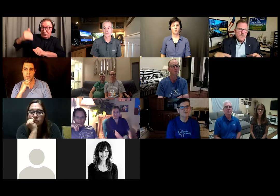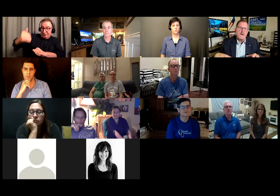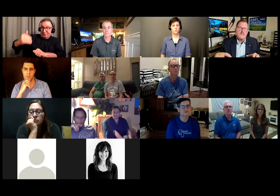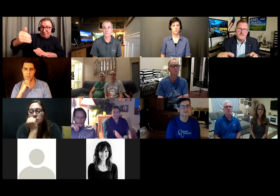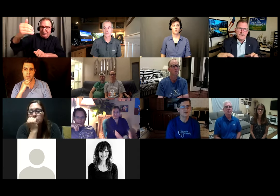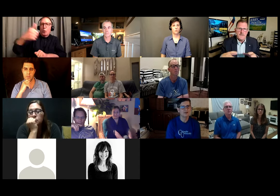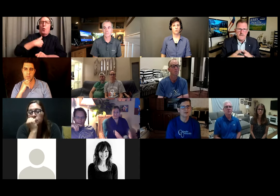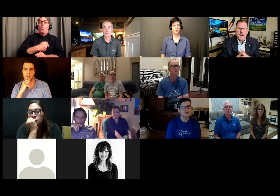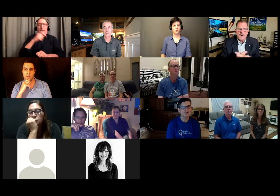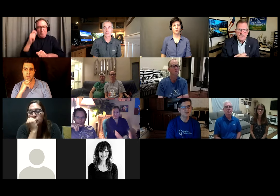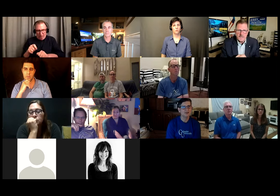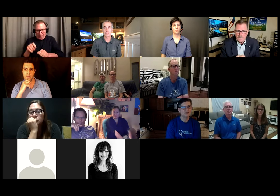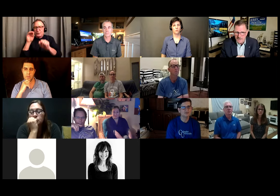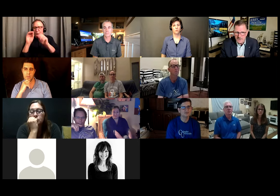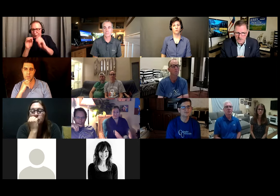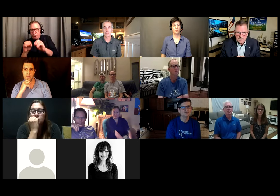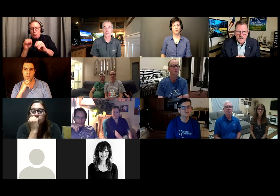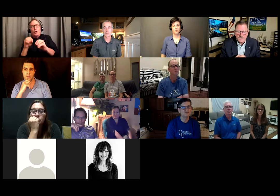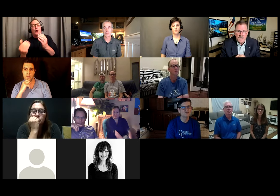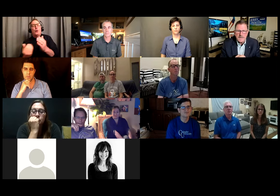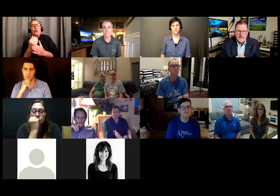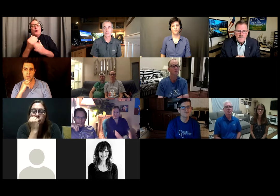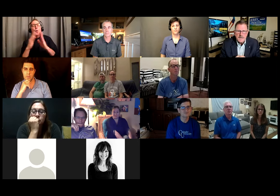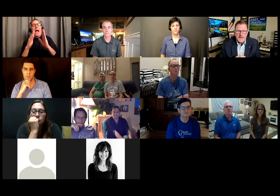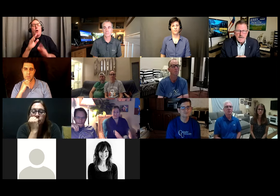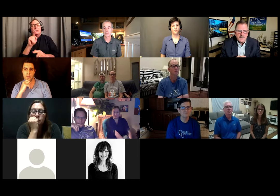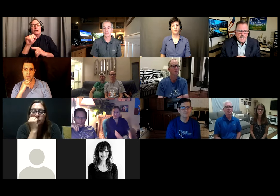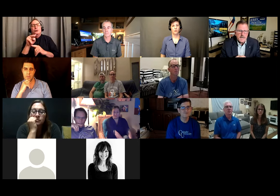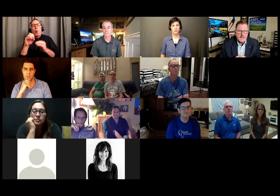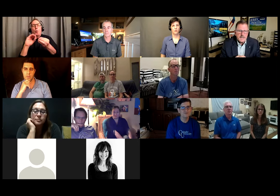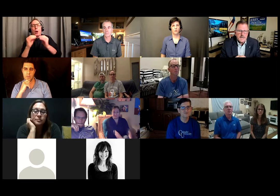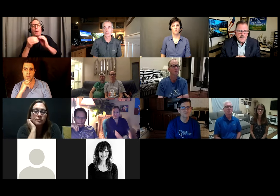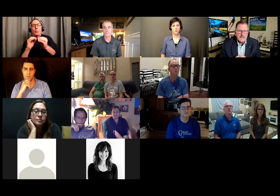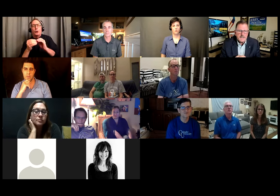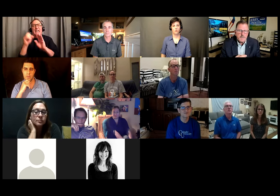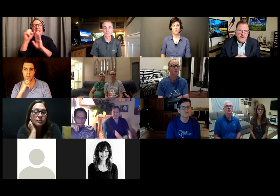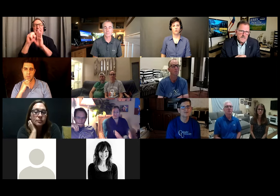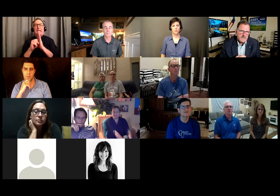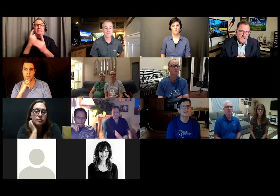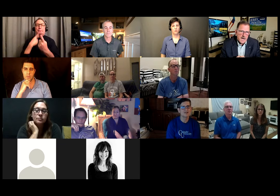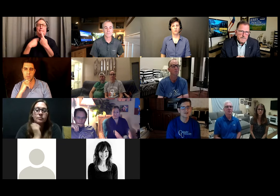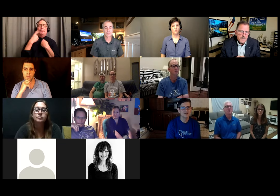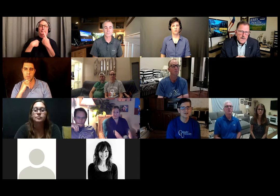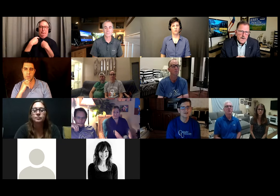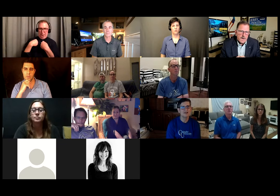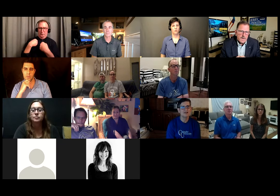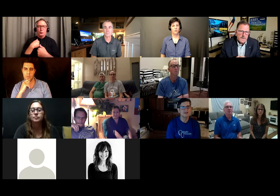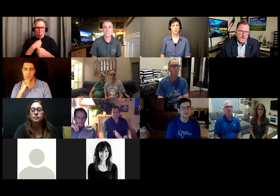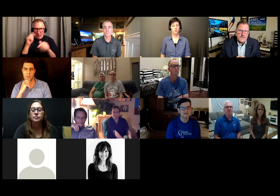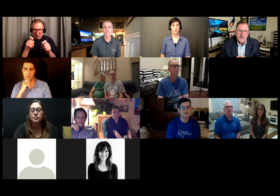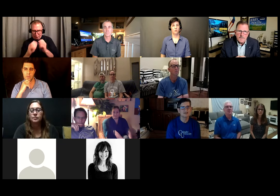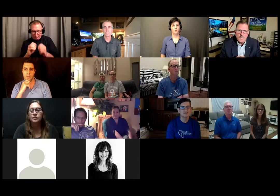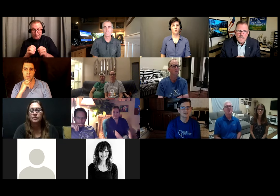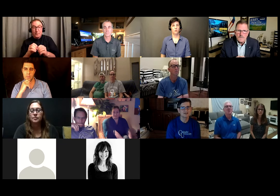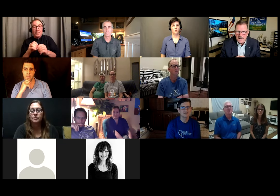new housing zoning numbers that are given to us by the state. And the numbers this time are